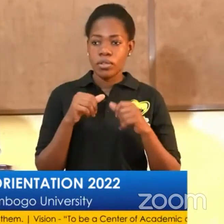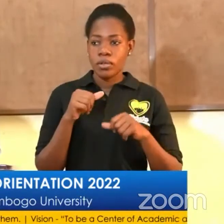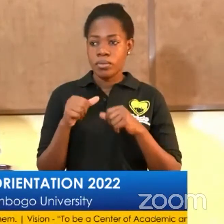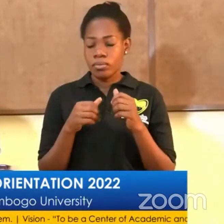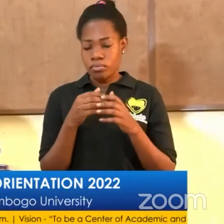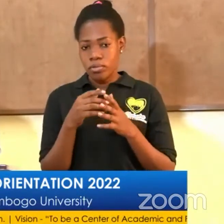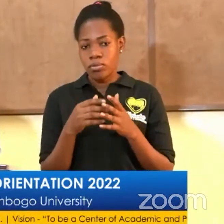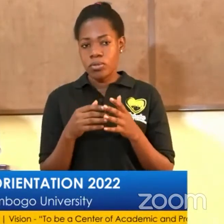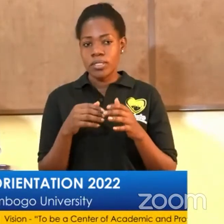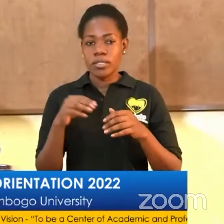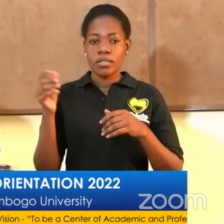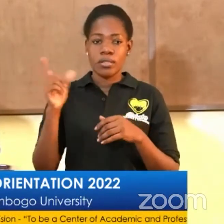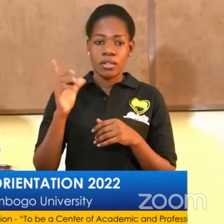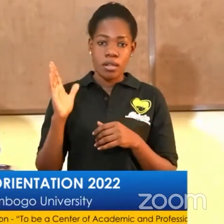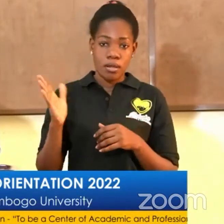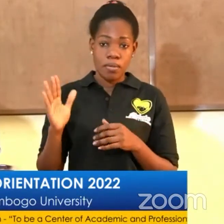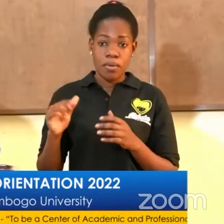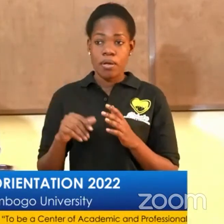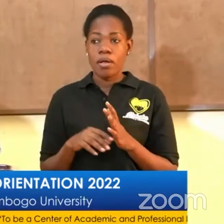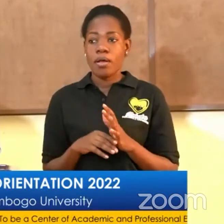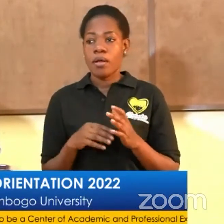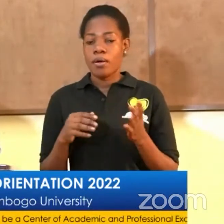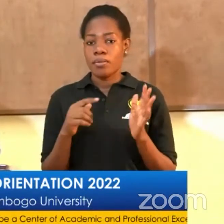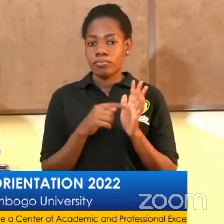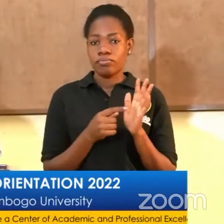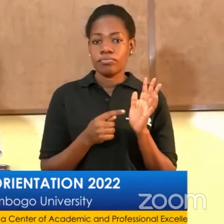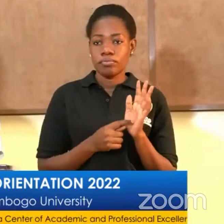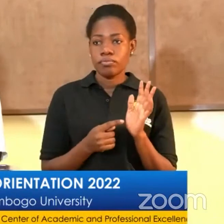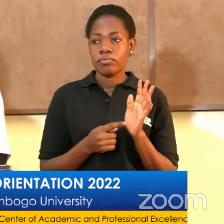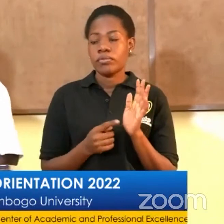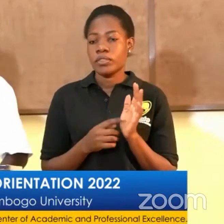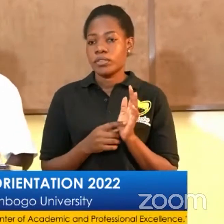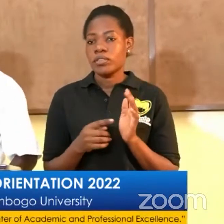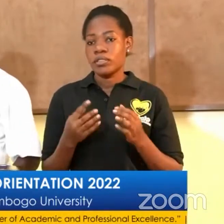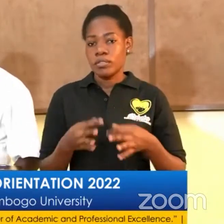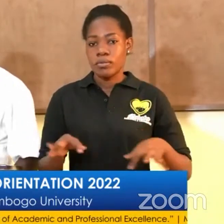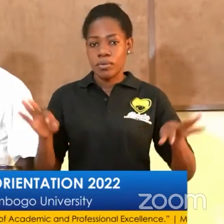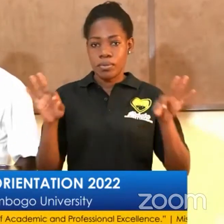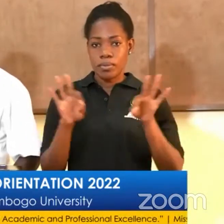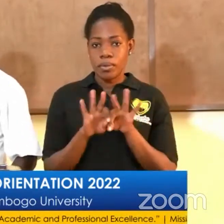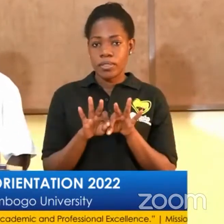very important for you as our new students.